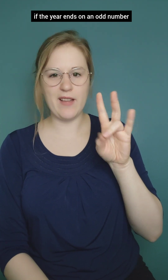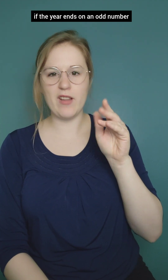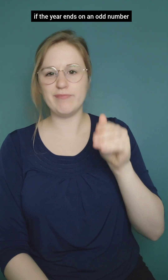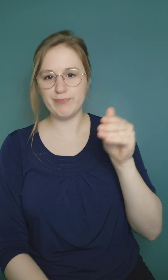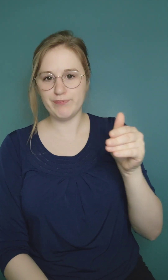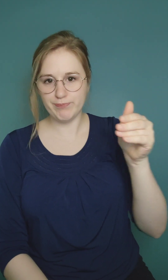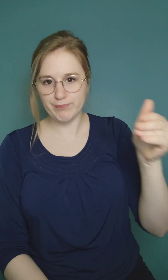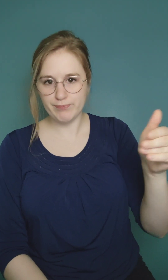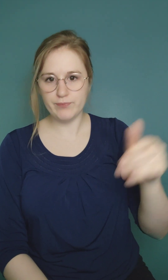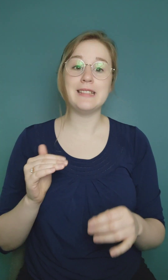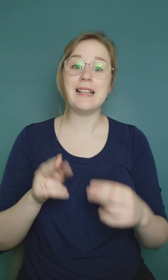number.